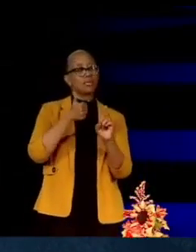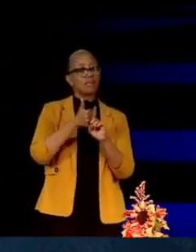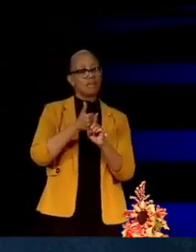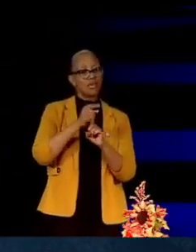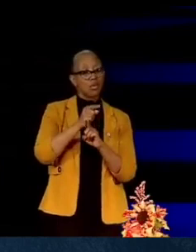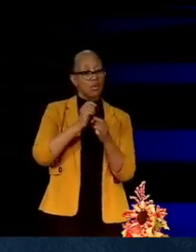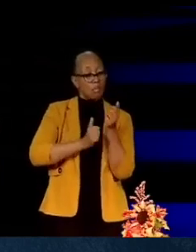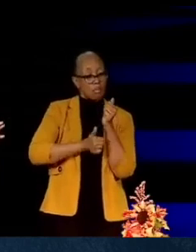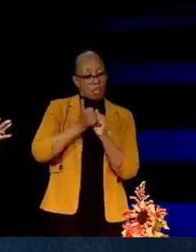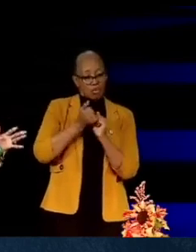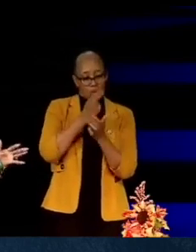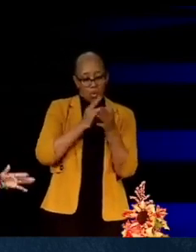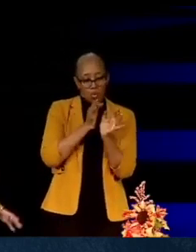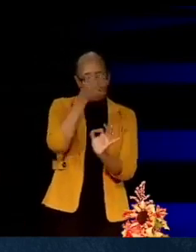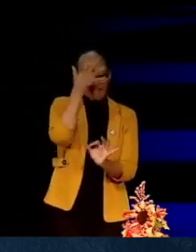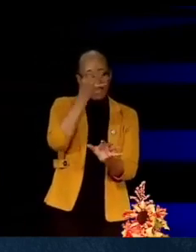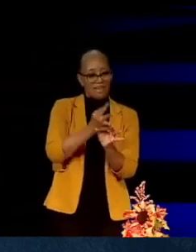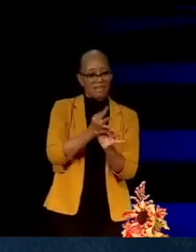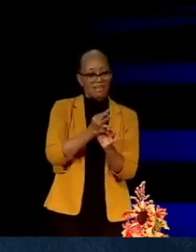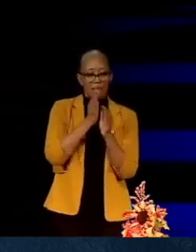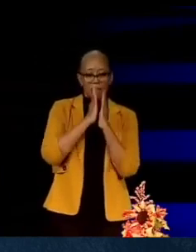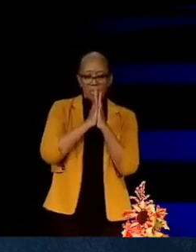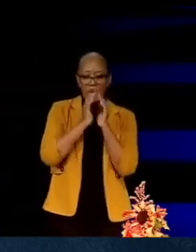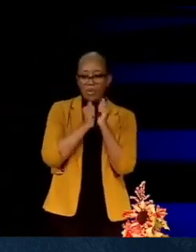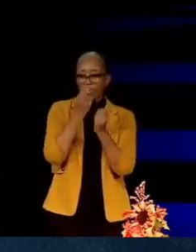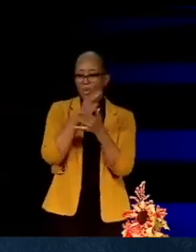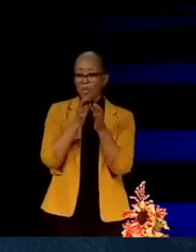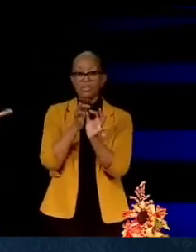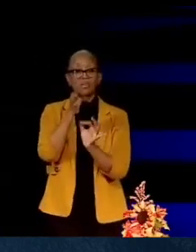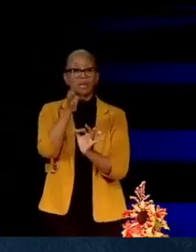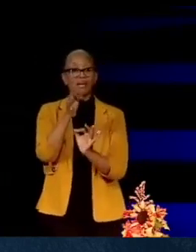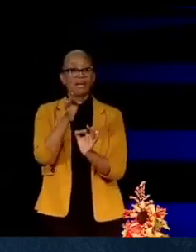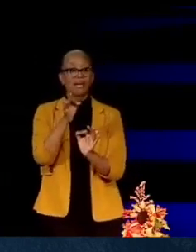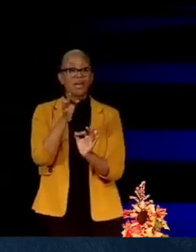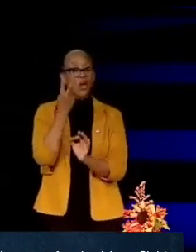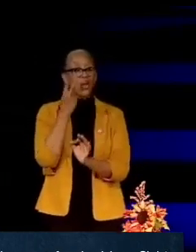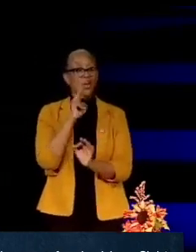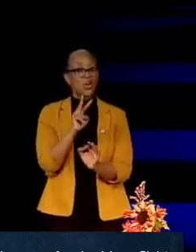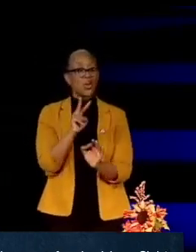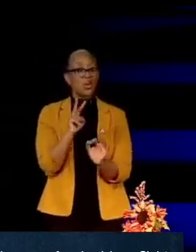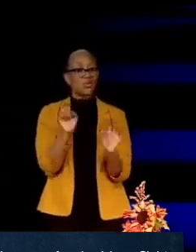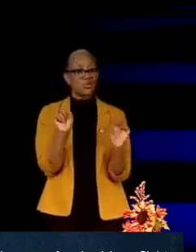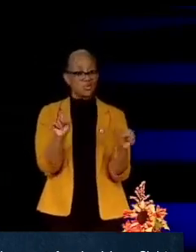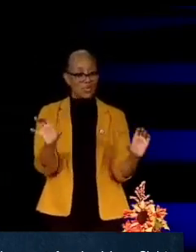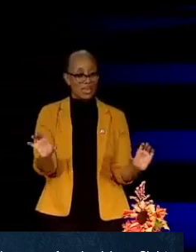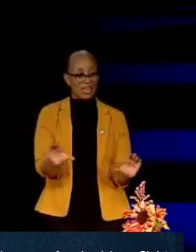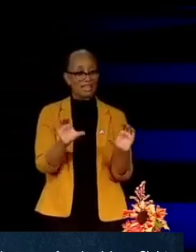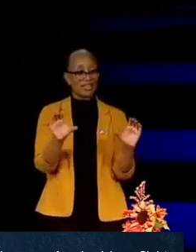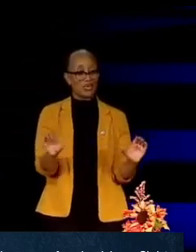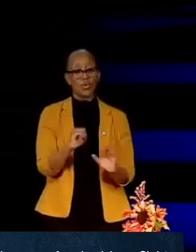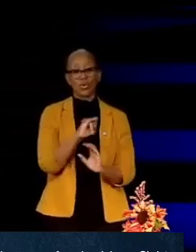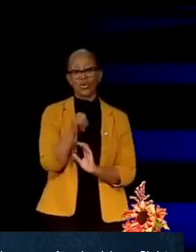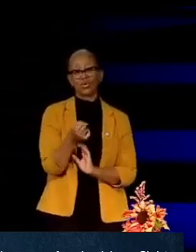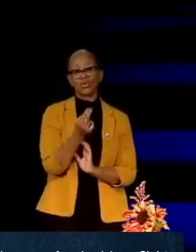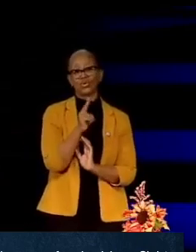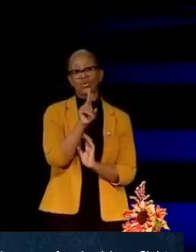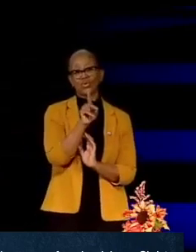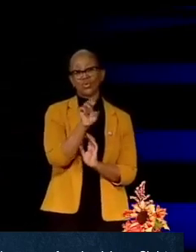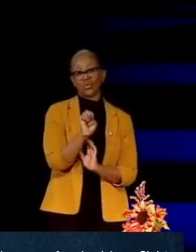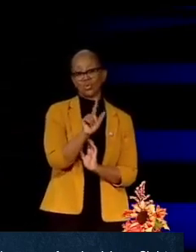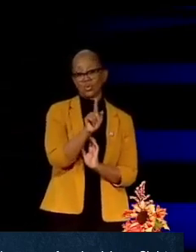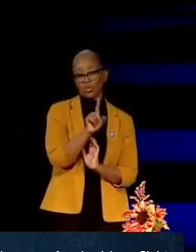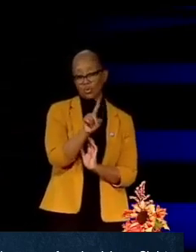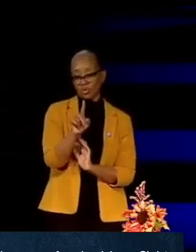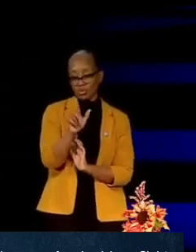faith, praying in the Holy Spirit, look what you'll be able to do. Jude 21 to